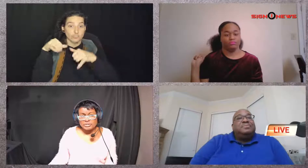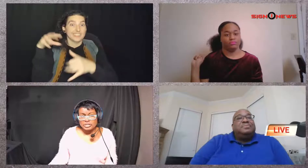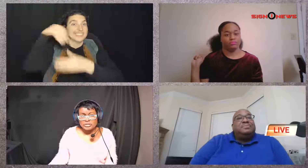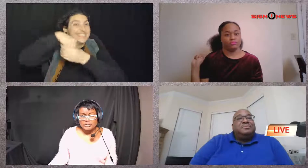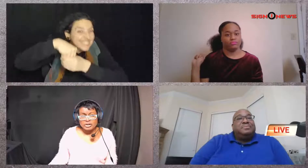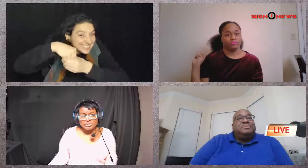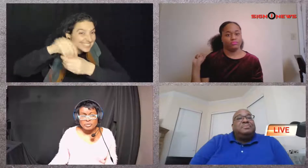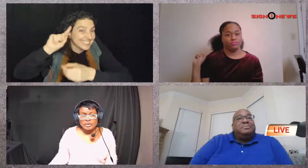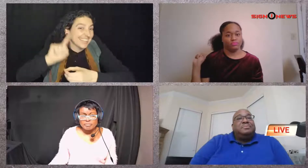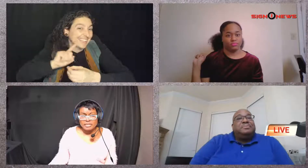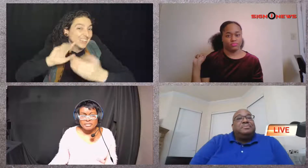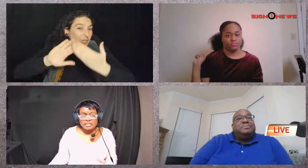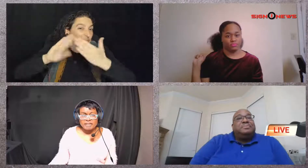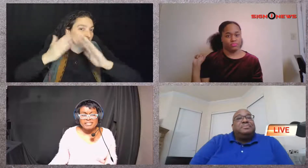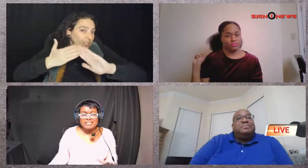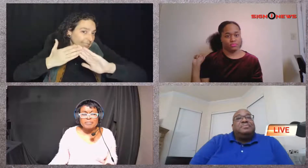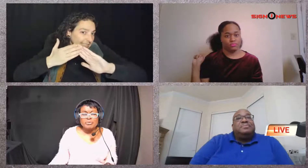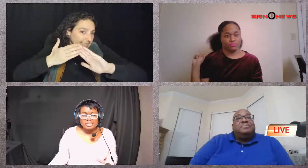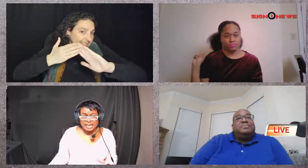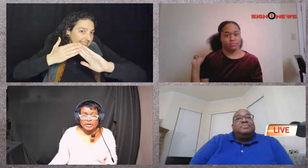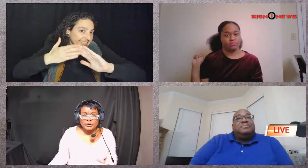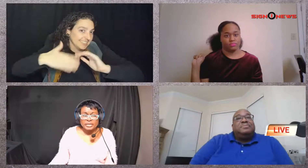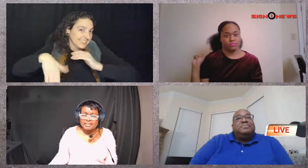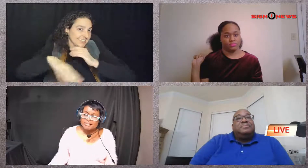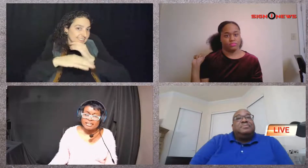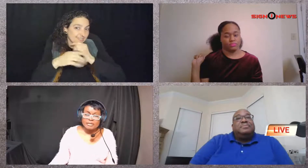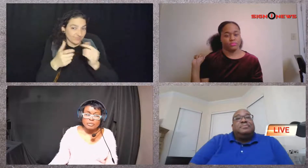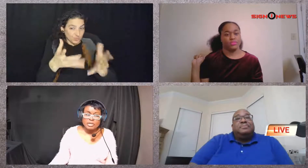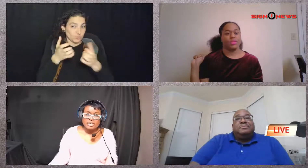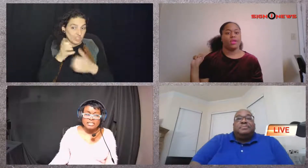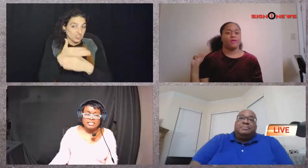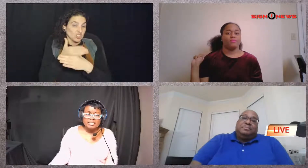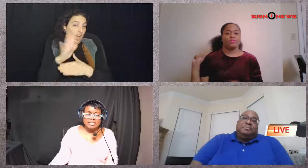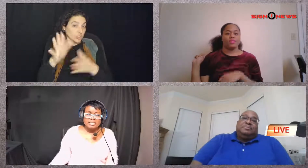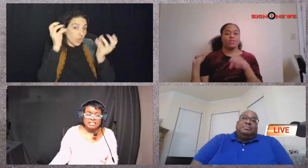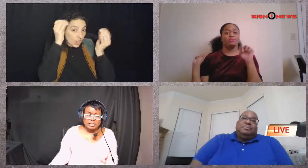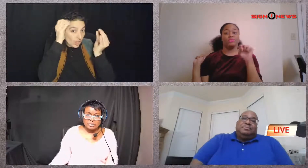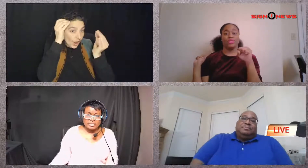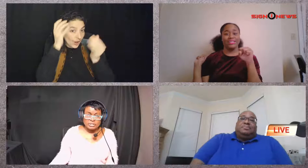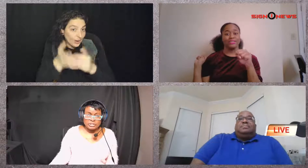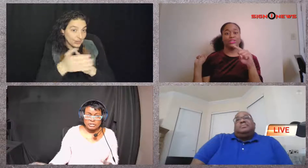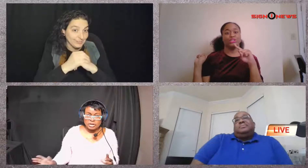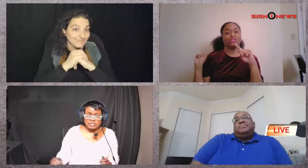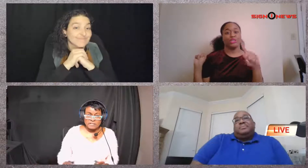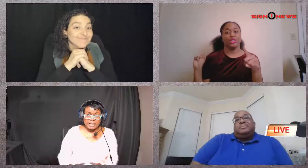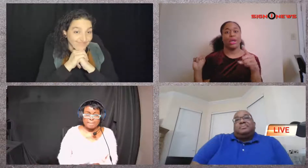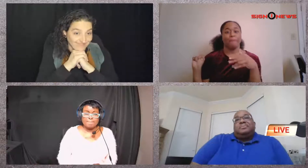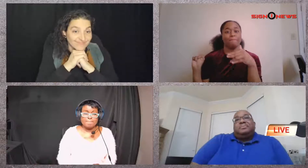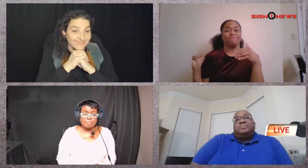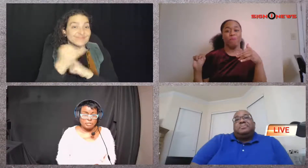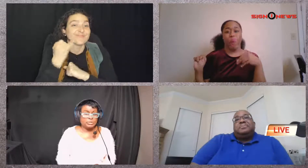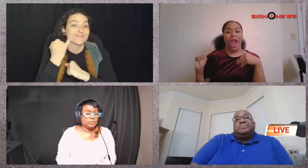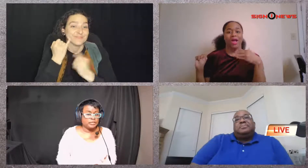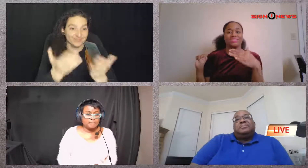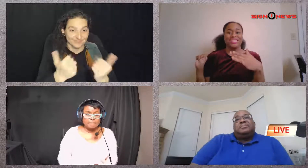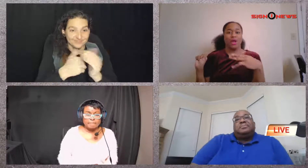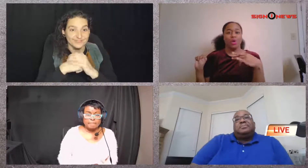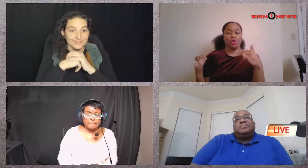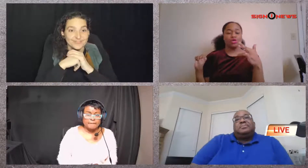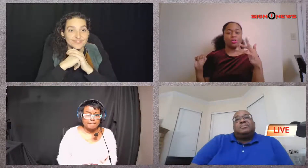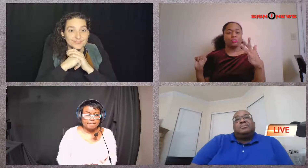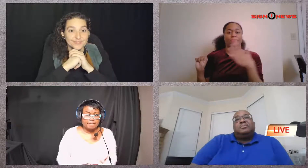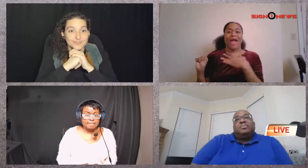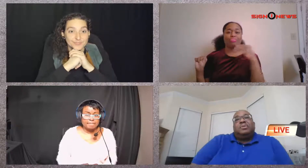So can you share your thoughts on what it means to have a double standard in the deaf community? Can you share your thoughts on that? Sure.